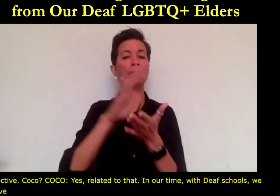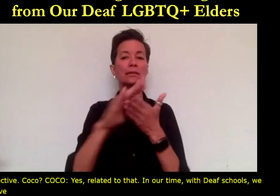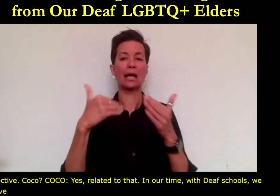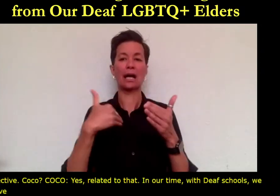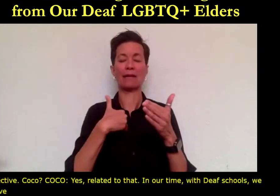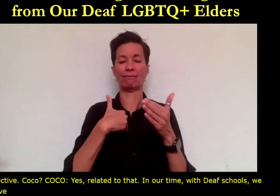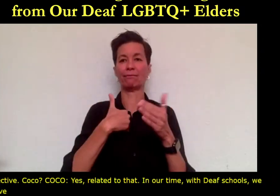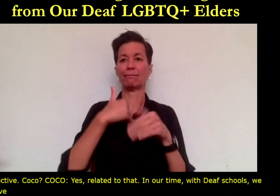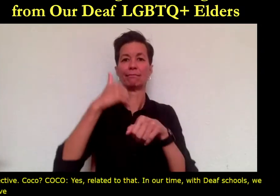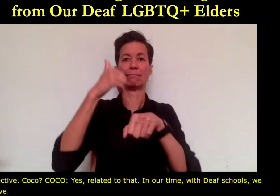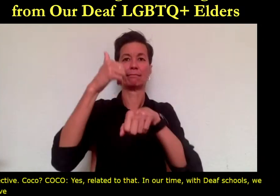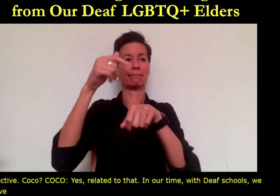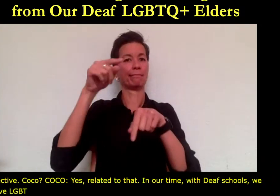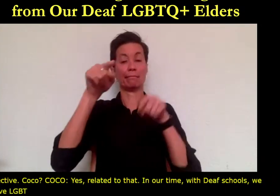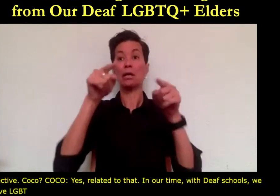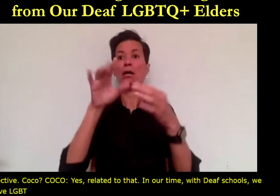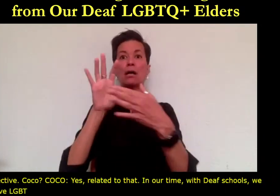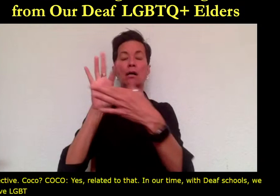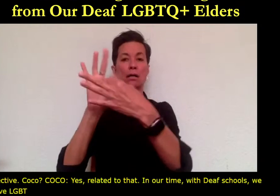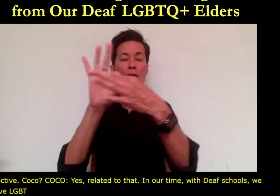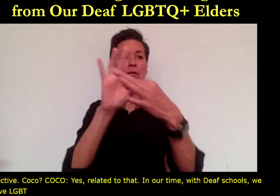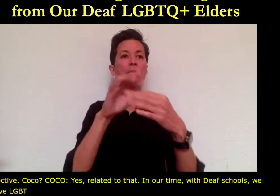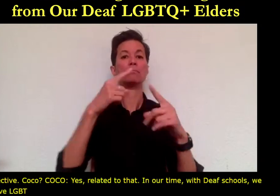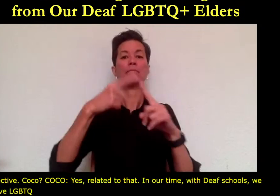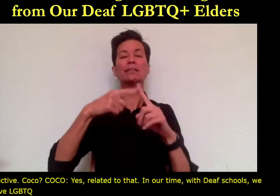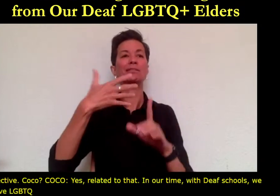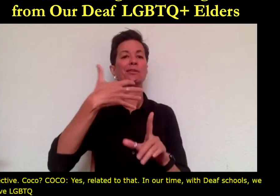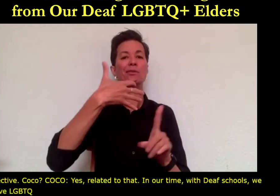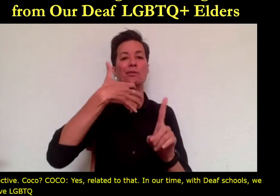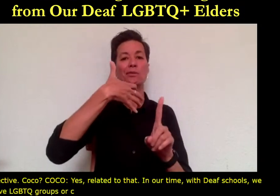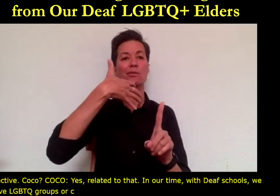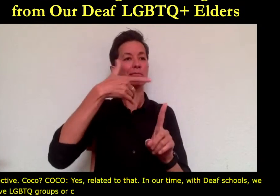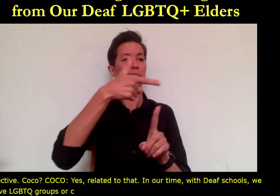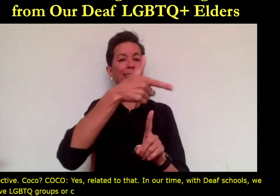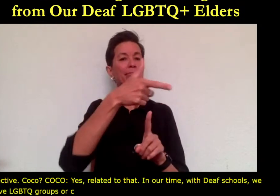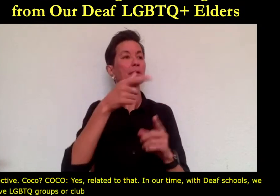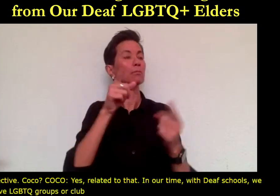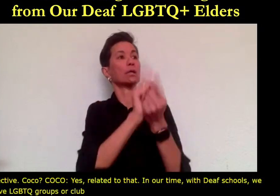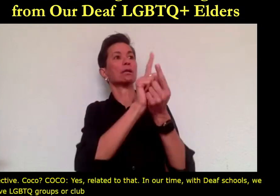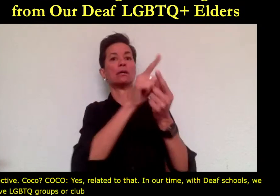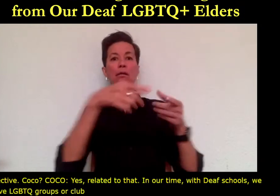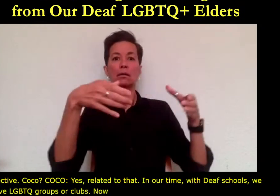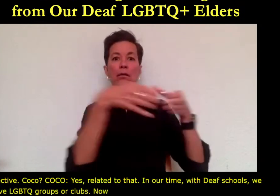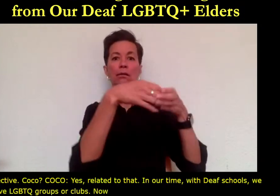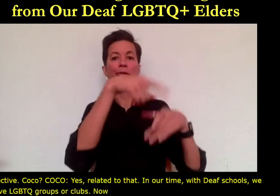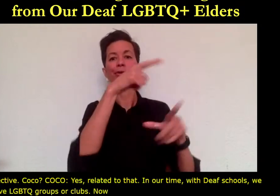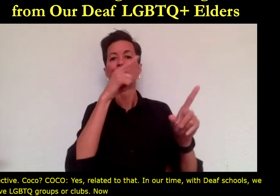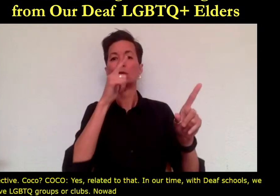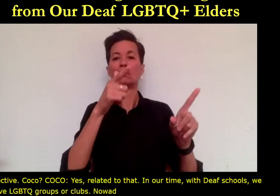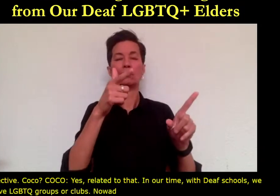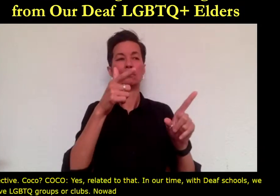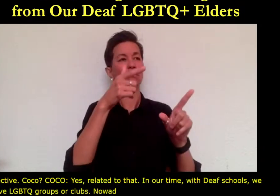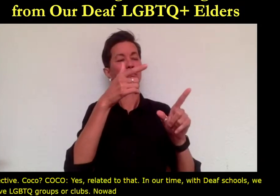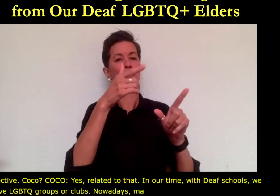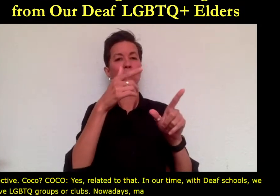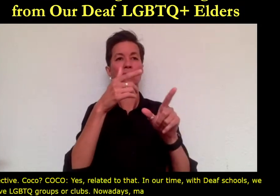not all of them but they have some sort of you know as you meet people and they come